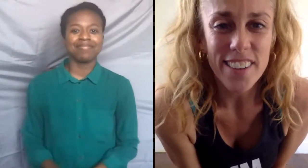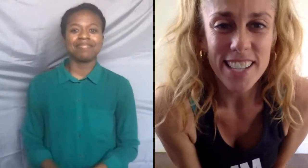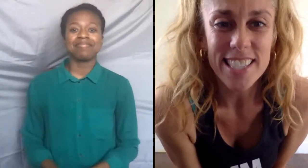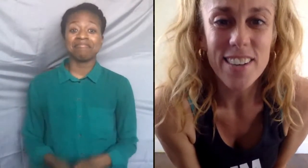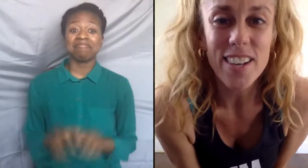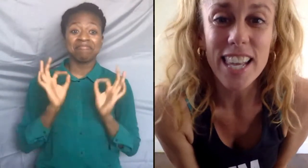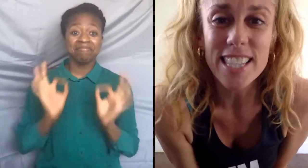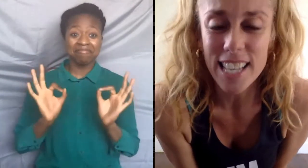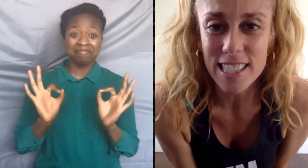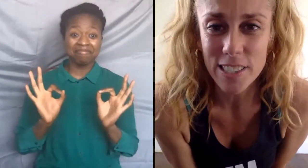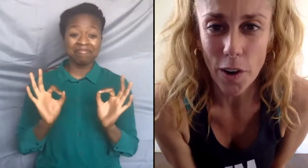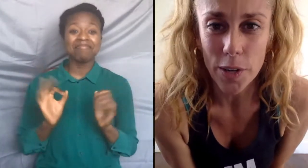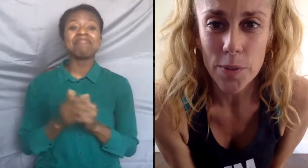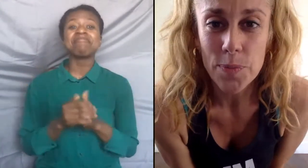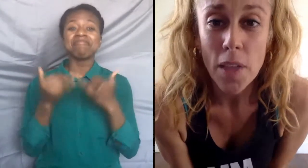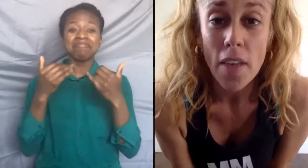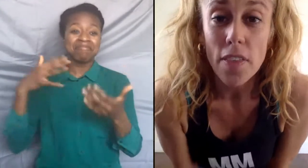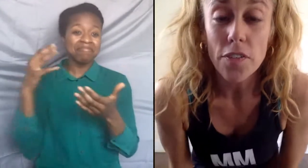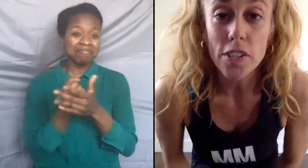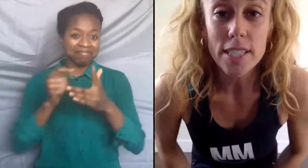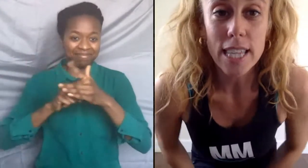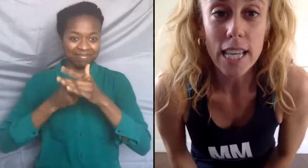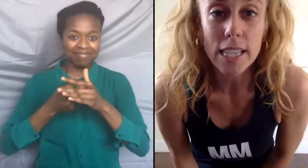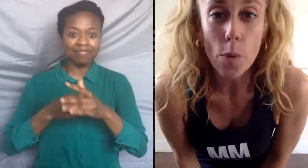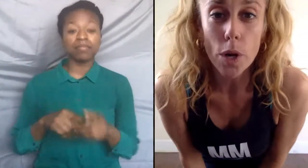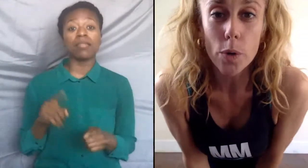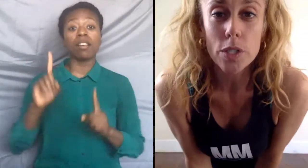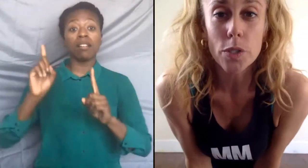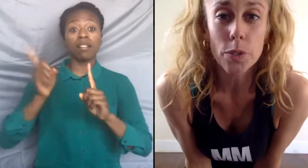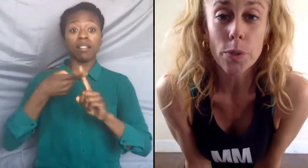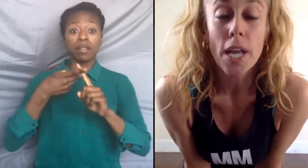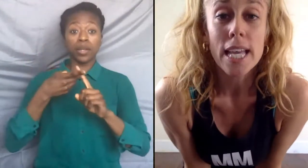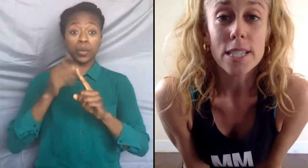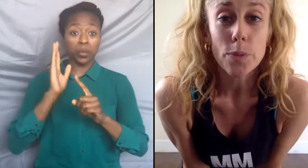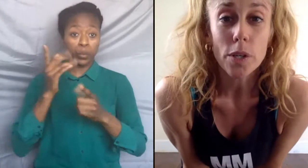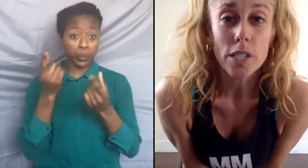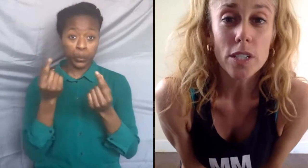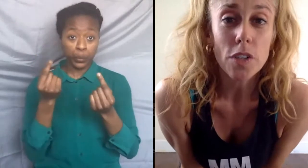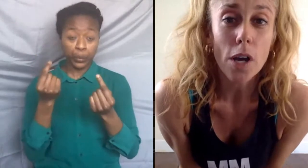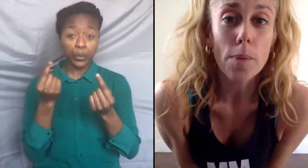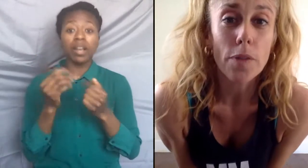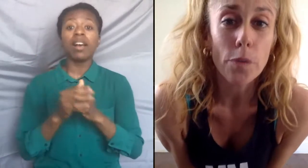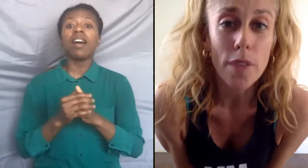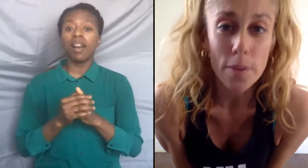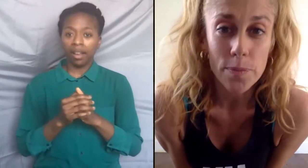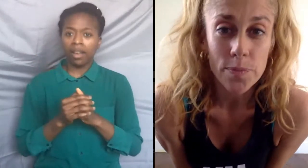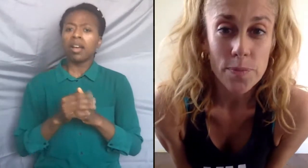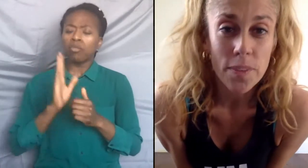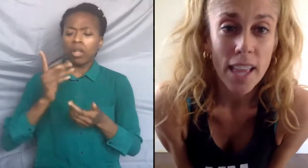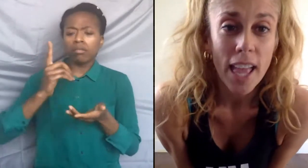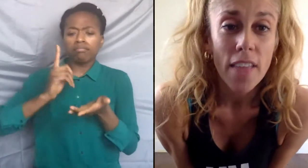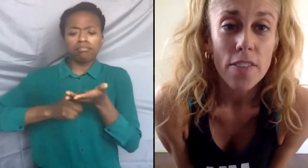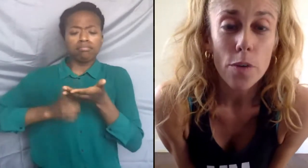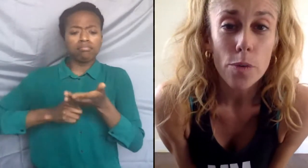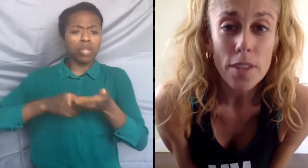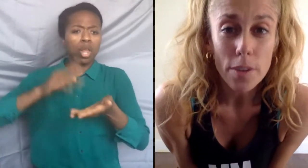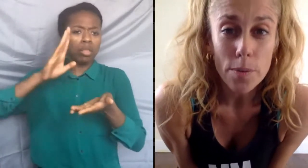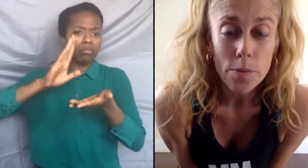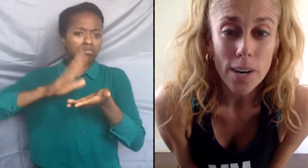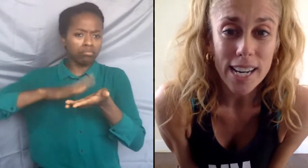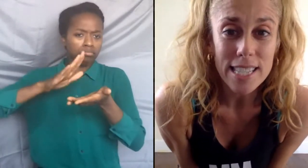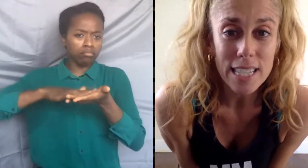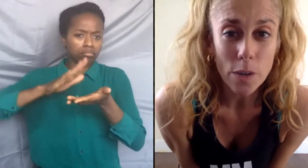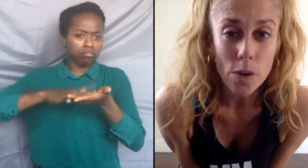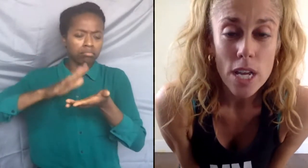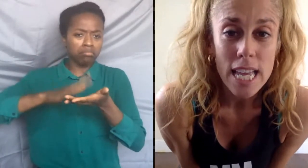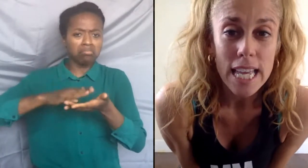All right, so let's get started. The first thing that we're going to do is we're going to talk about the rhythm. The rhythm